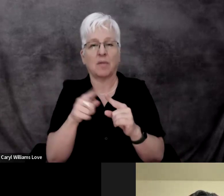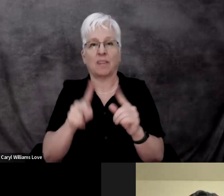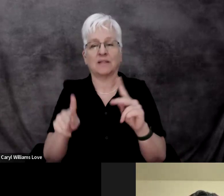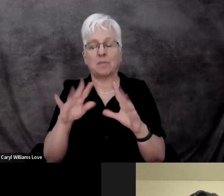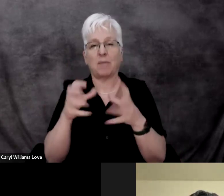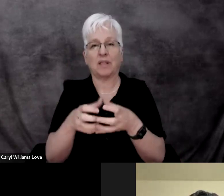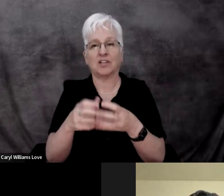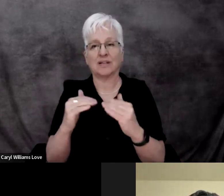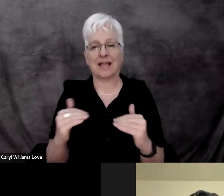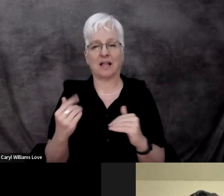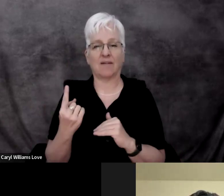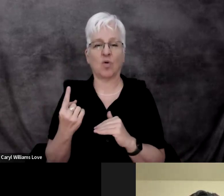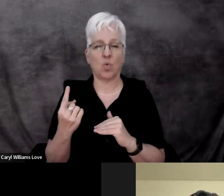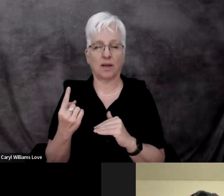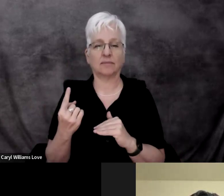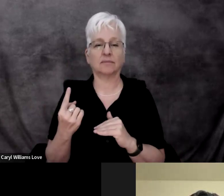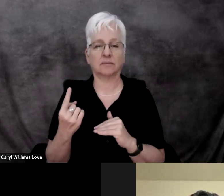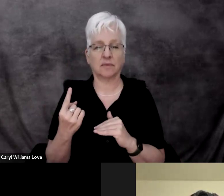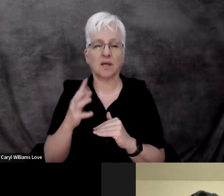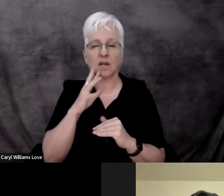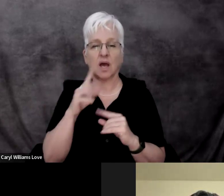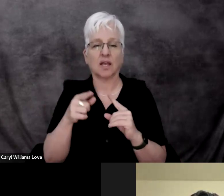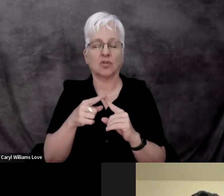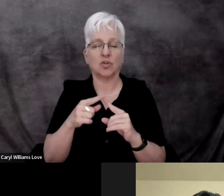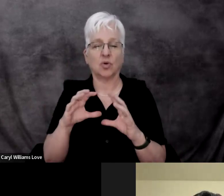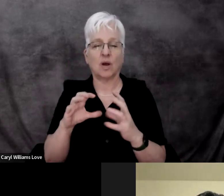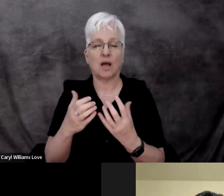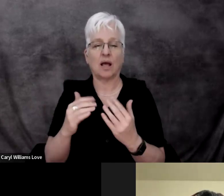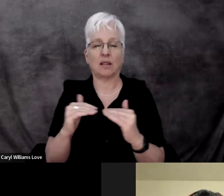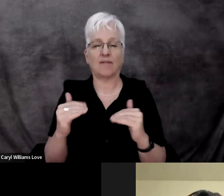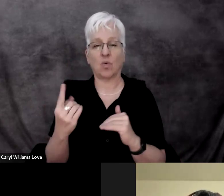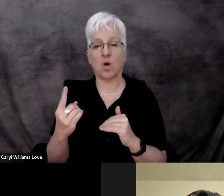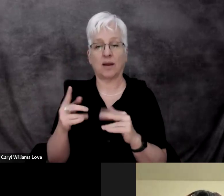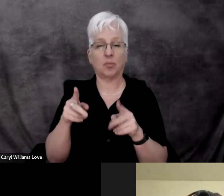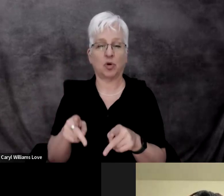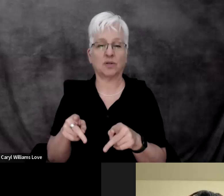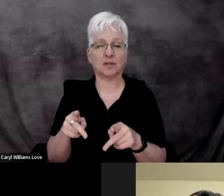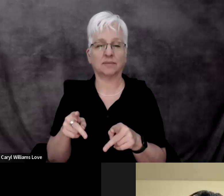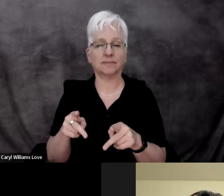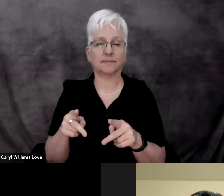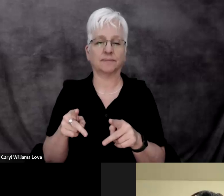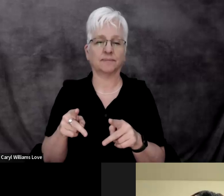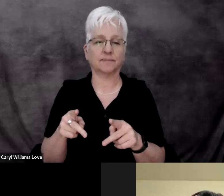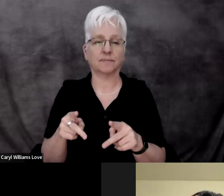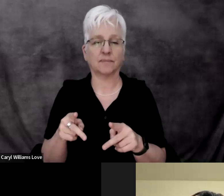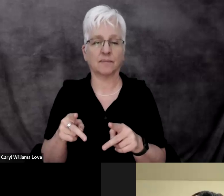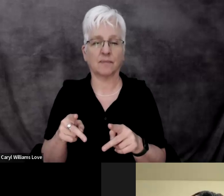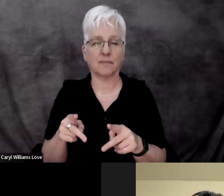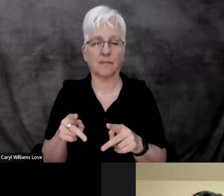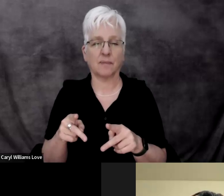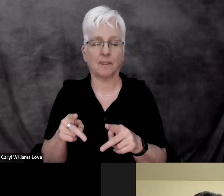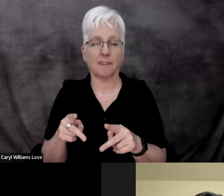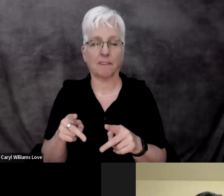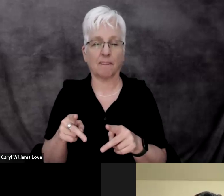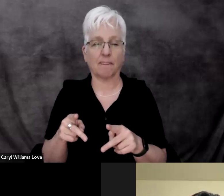and I don't like to categorize people because a level 1 person, very maybe less needs or able, has hard days, right?